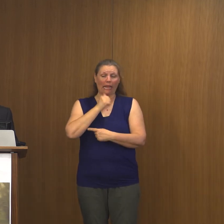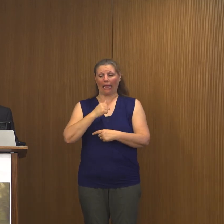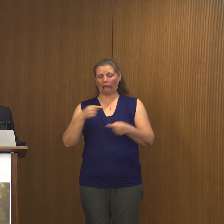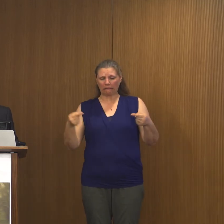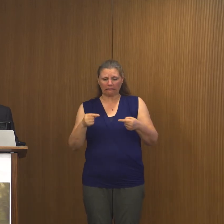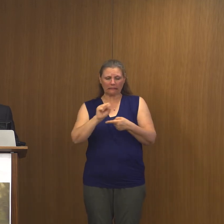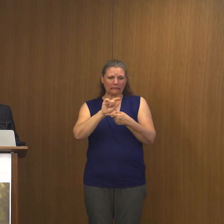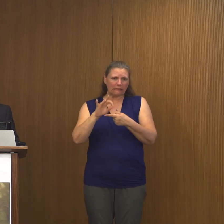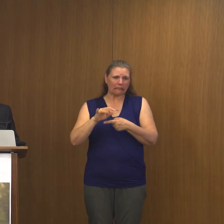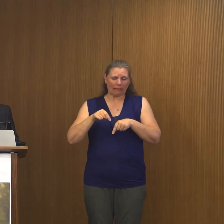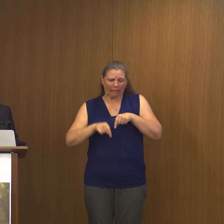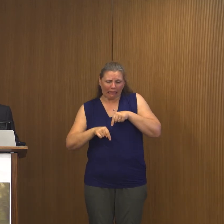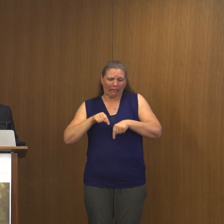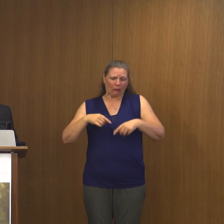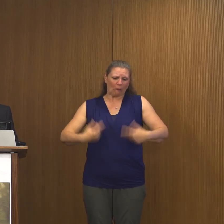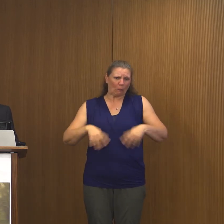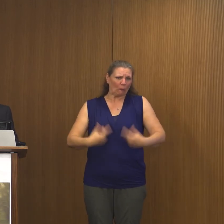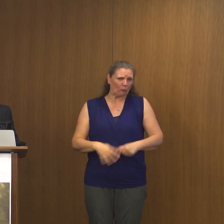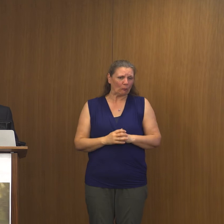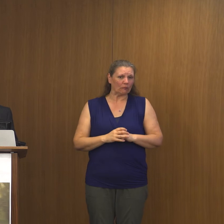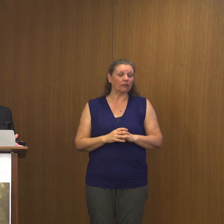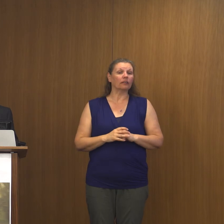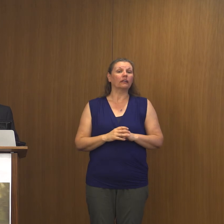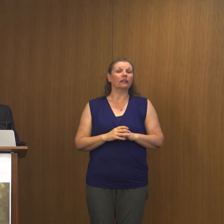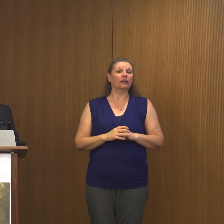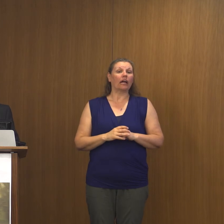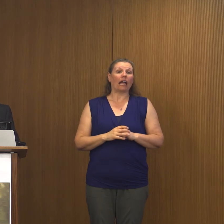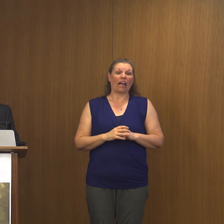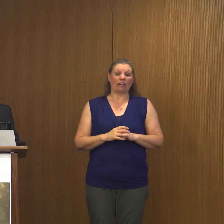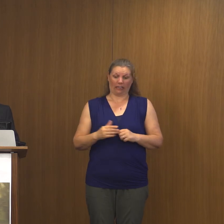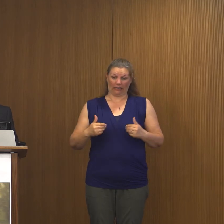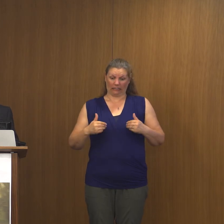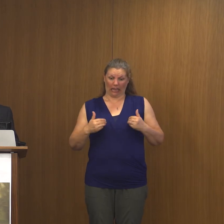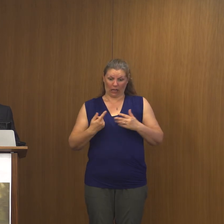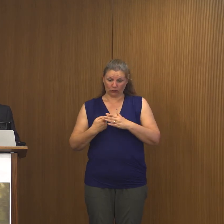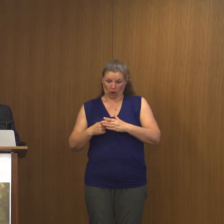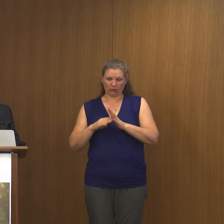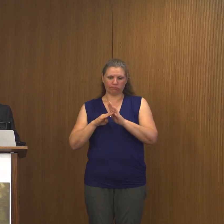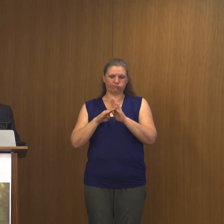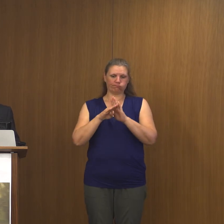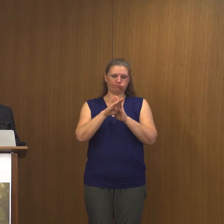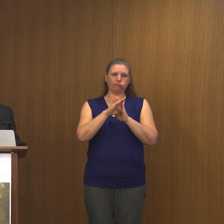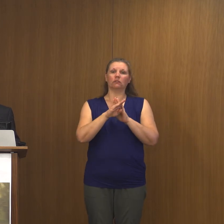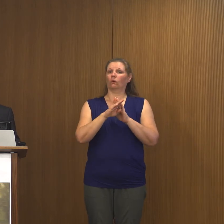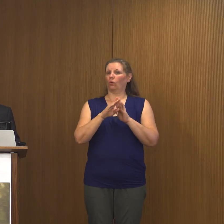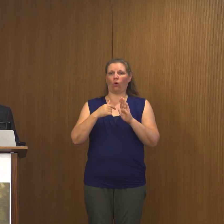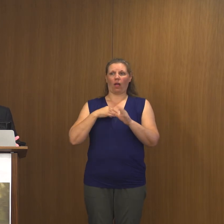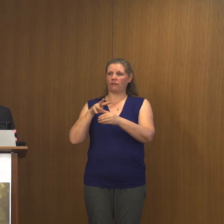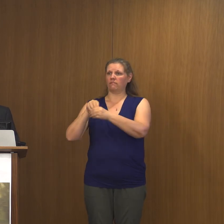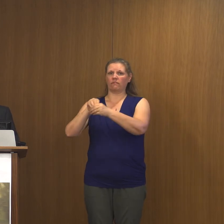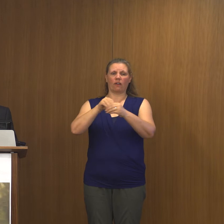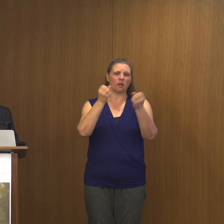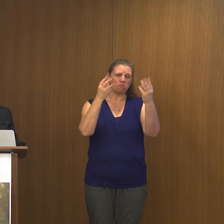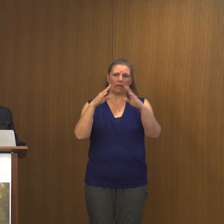fatigue, knee pain, and then you look at the progression of young onset to now. I've experienced a wide range of systems from my